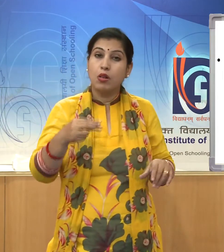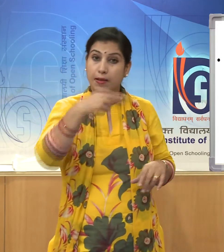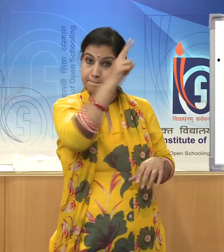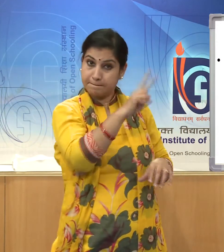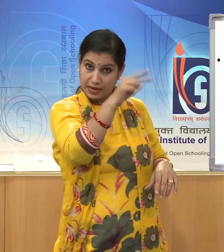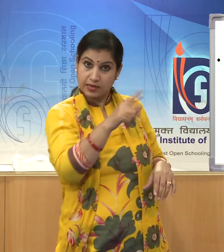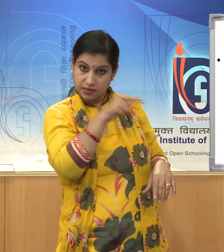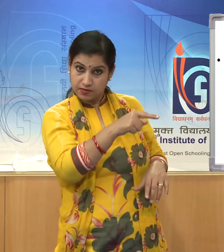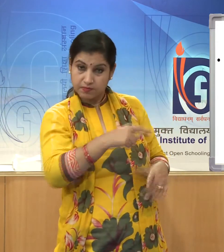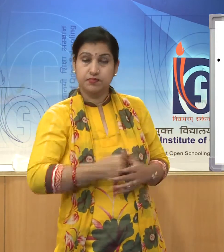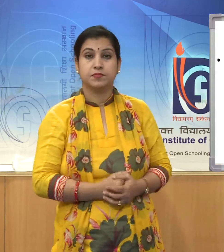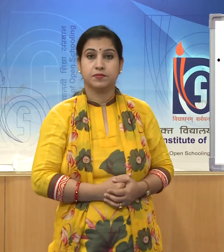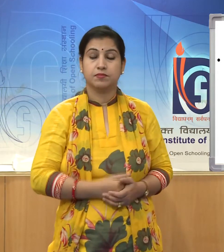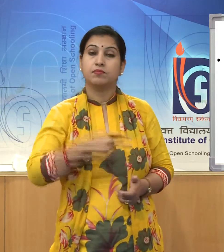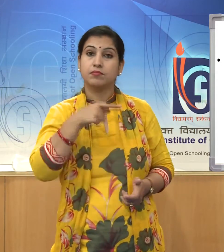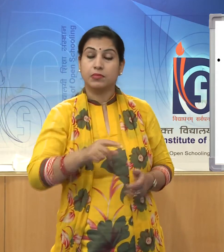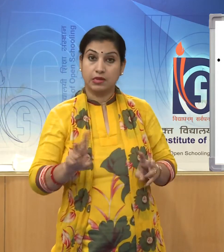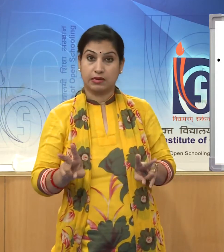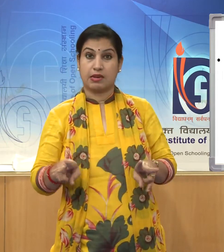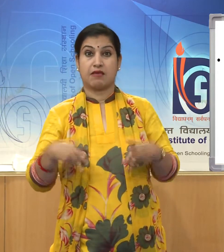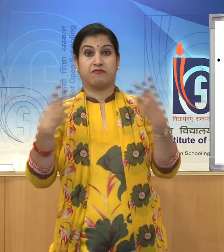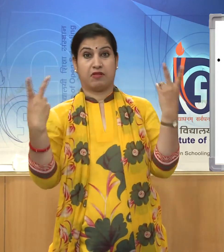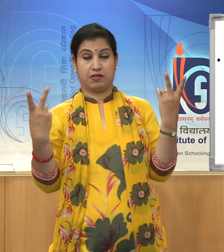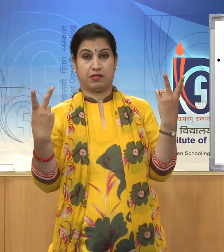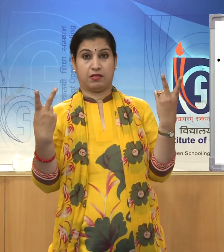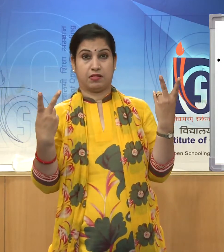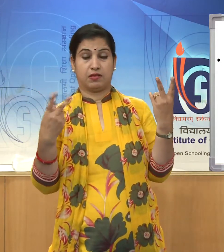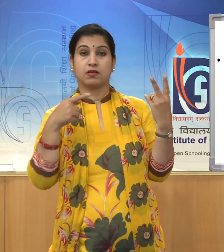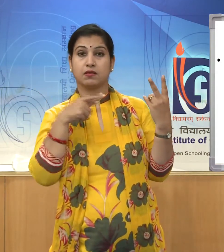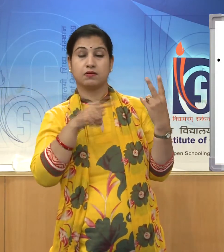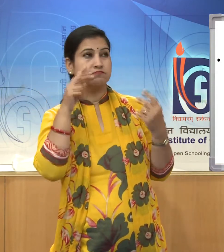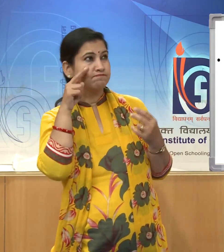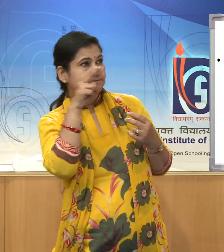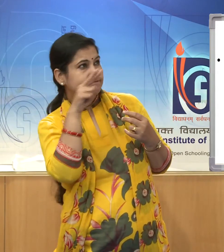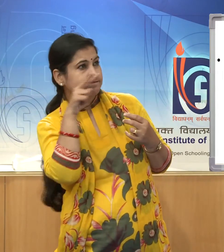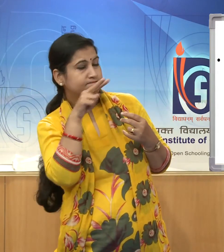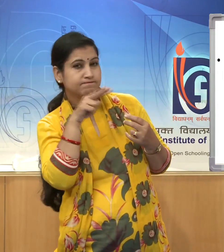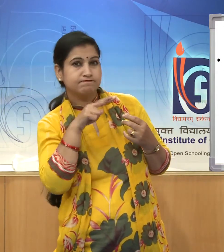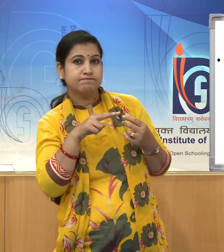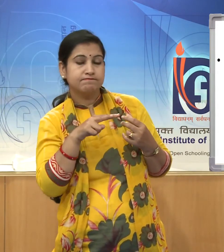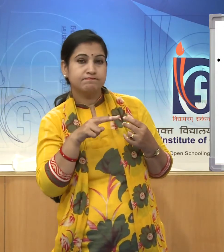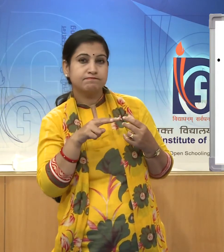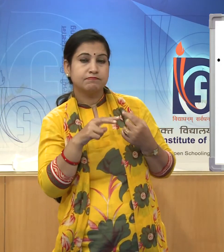All his paintings create a different kind of pictorial